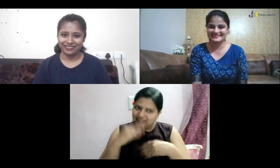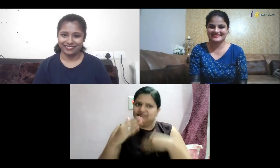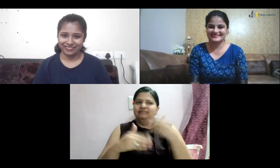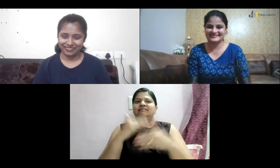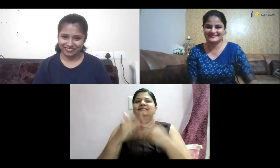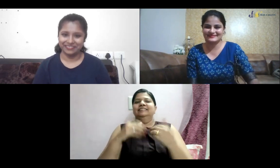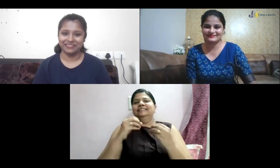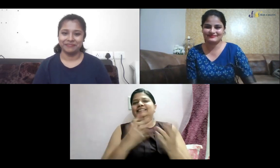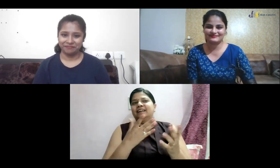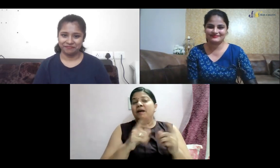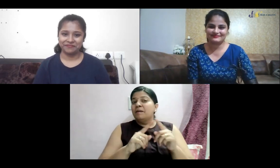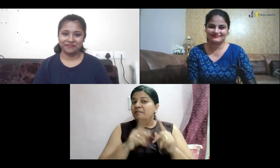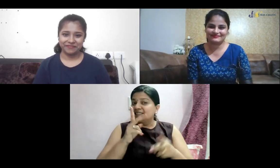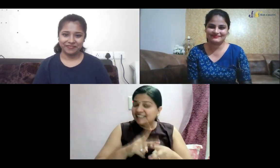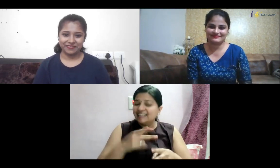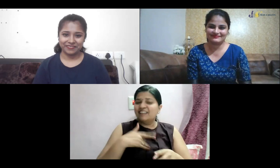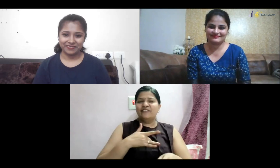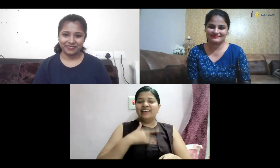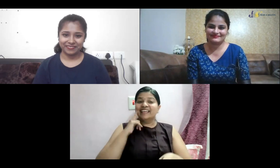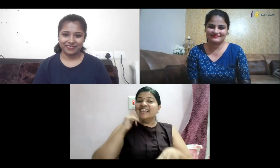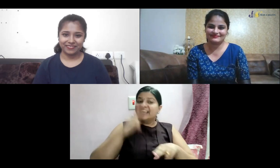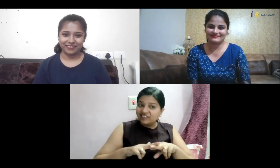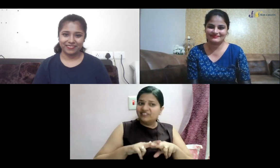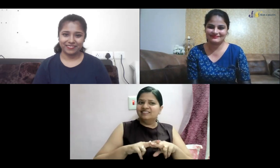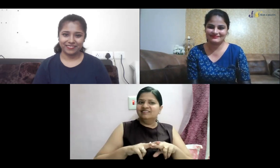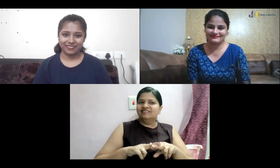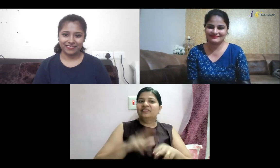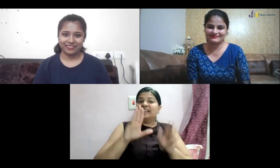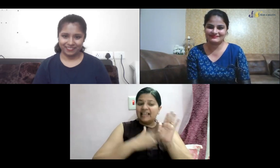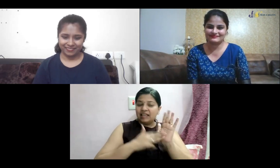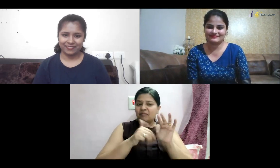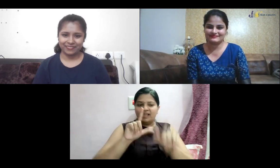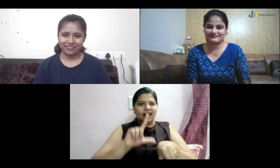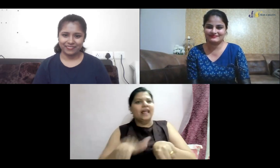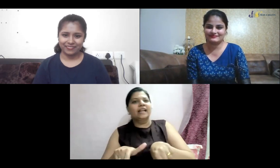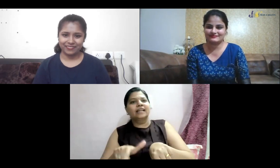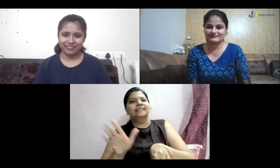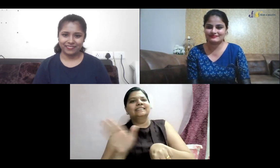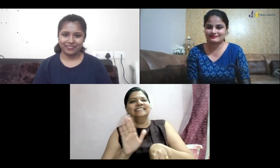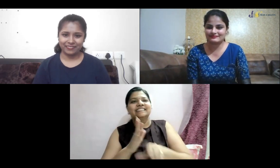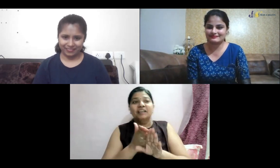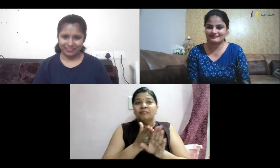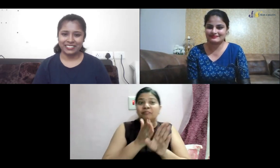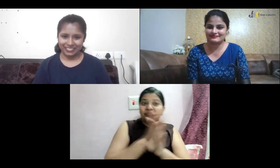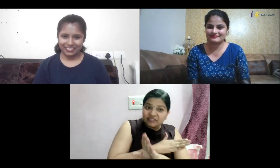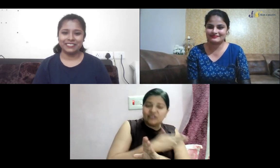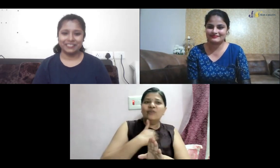I have to go, and I will do it independently. So my parents accept the fact. They were scared. If in case in